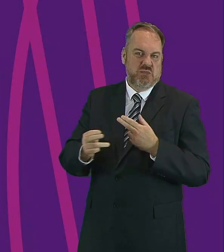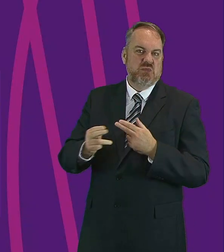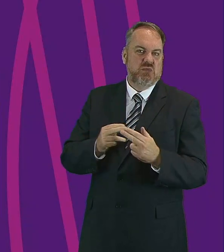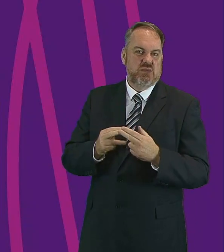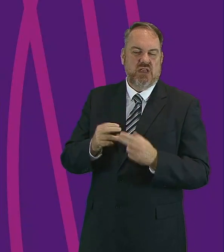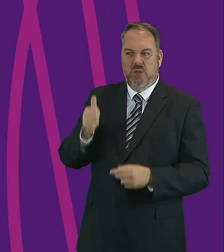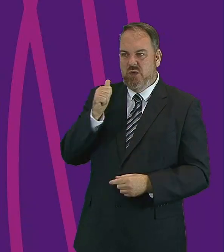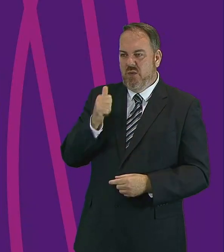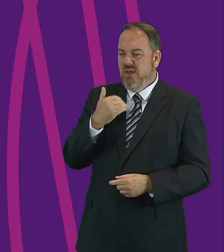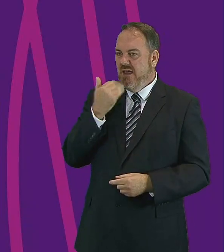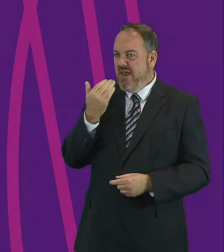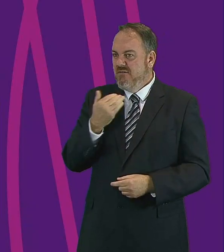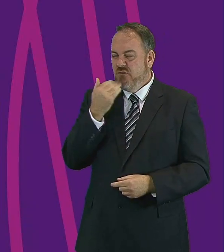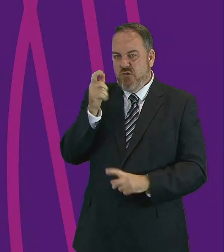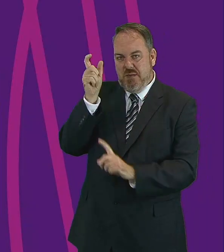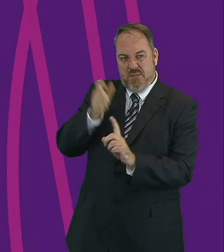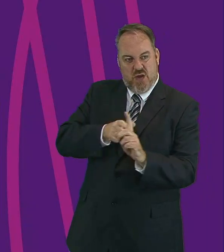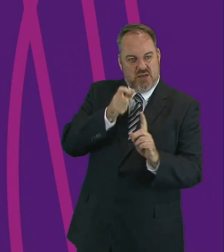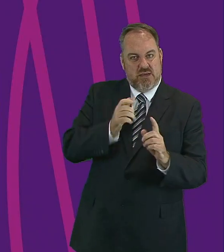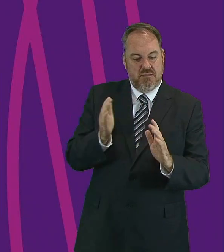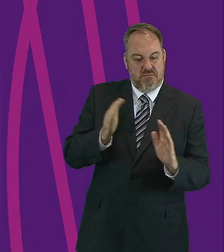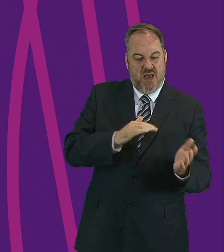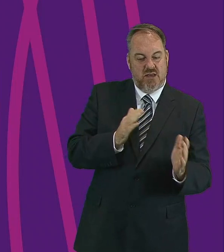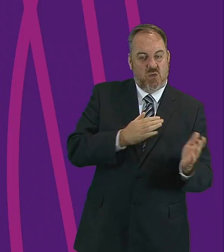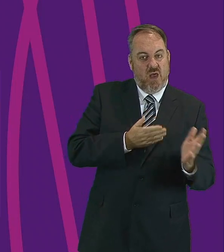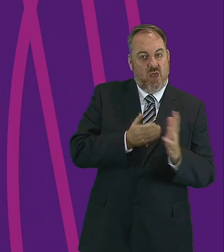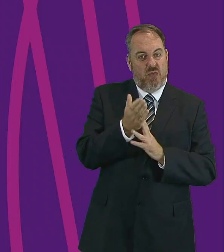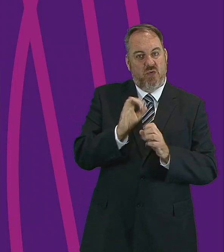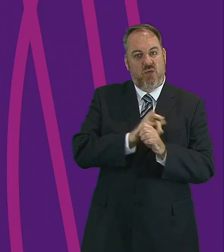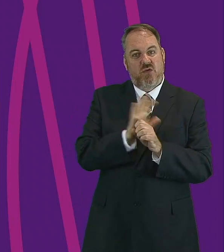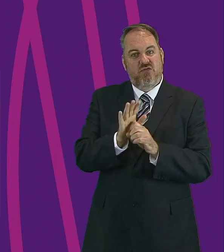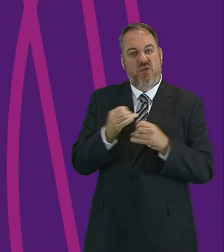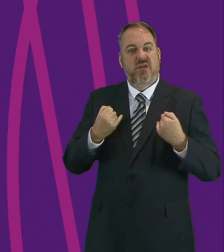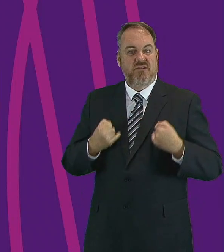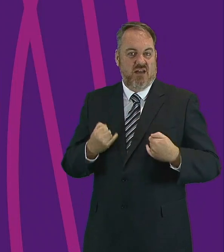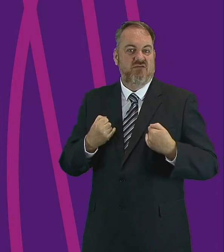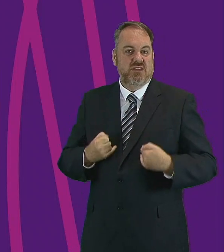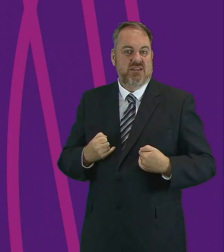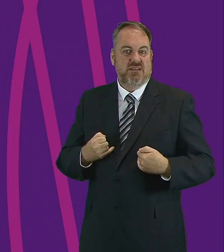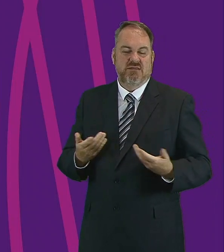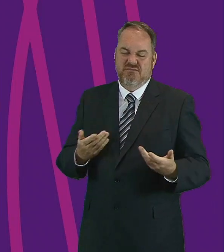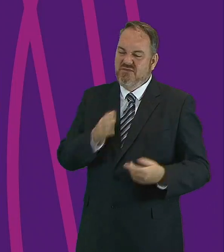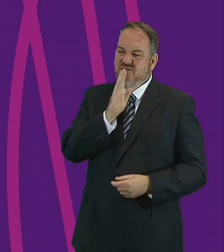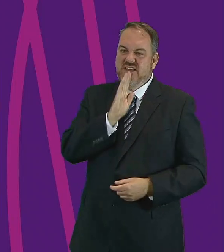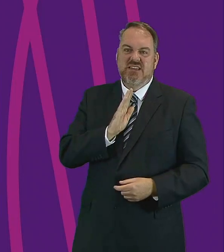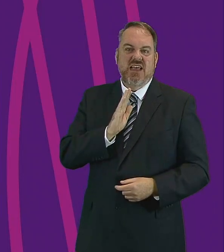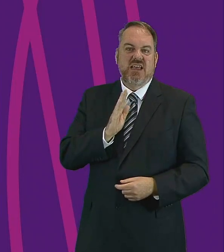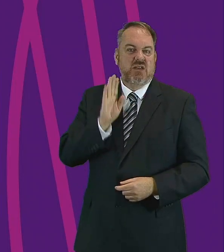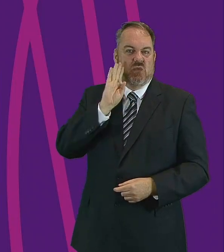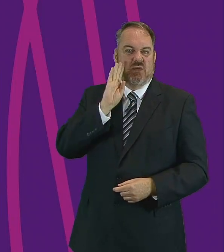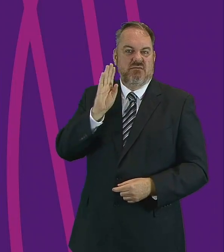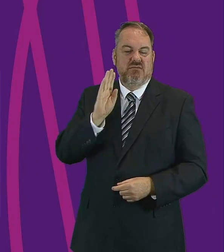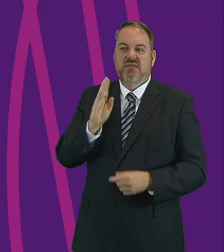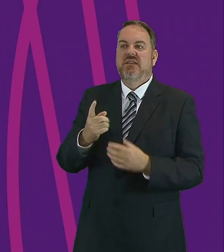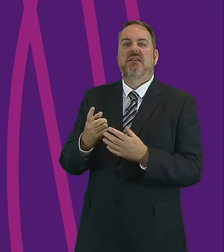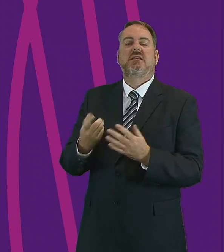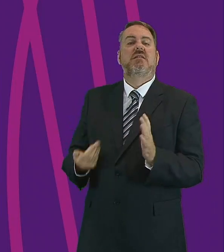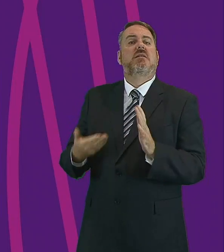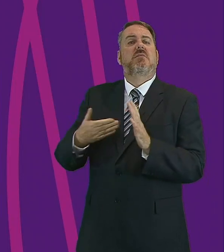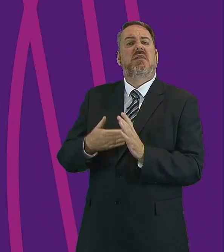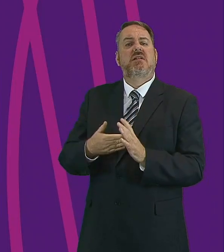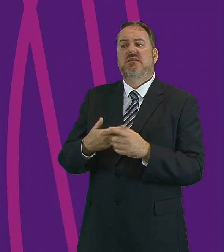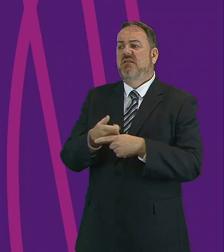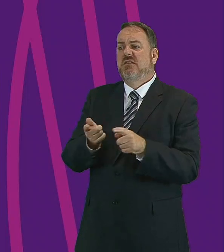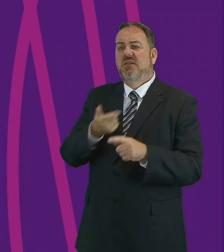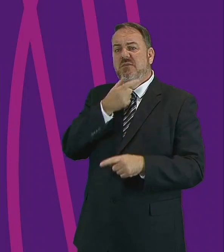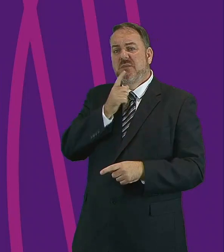every single loss of life in this pandemic overall, and particularly because of the vulnerability of the people involved, those who lost their